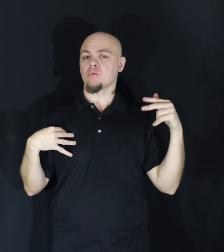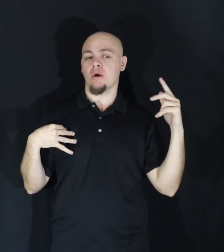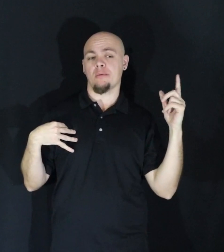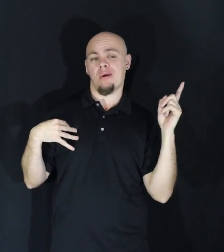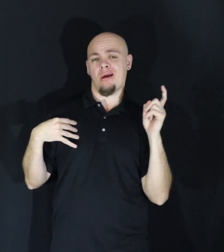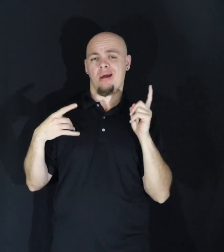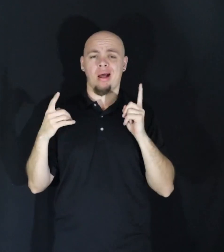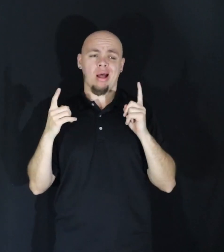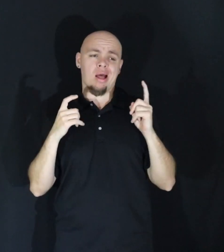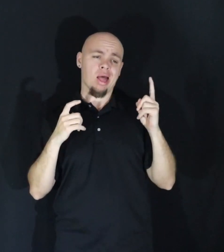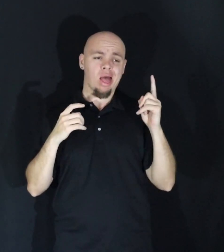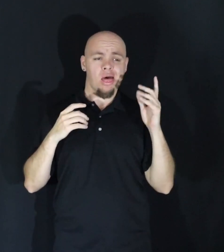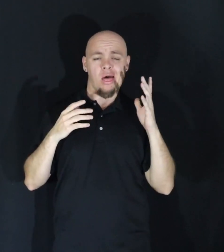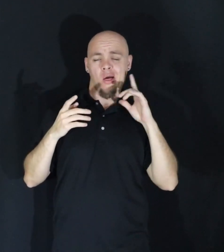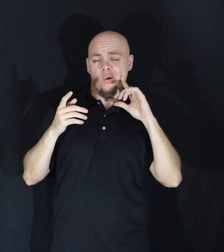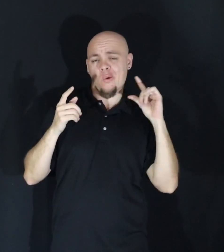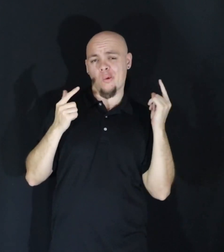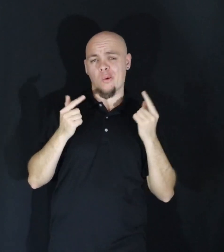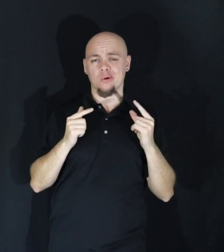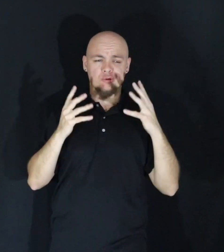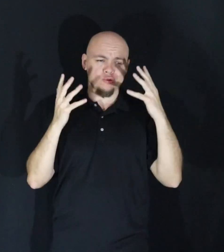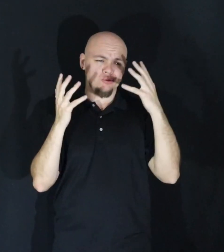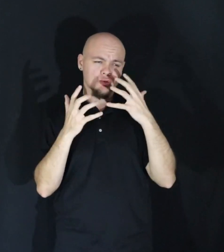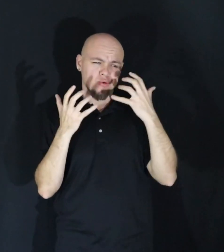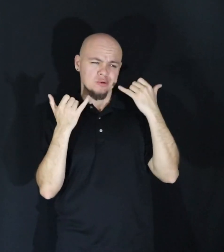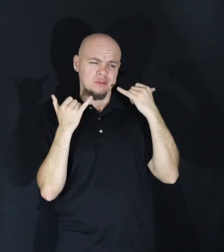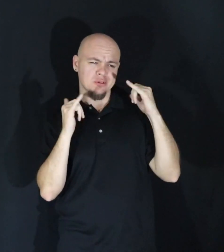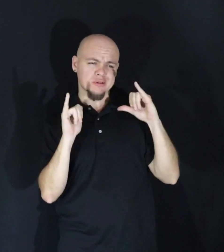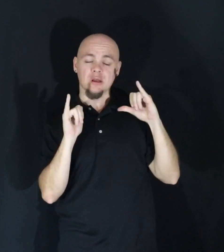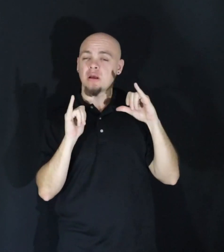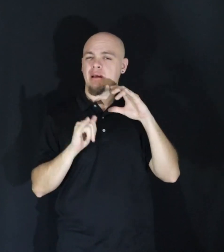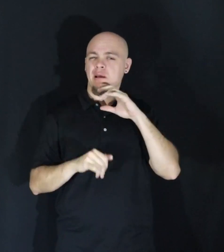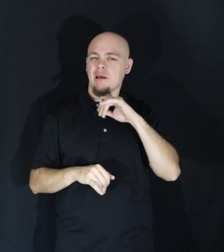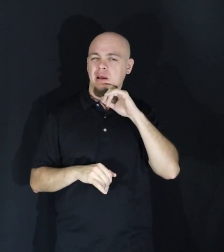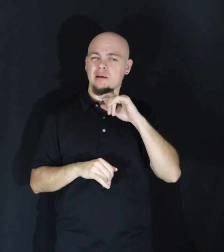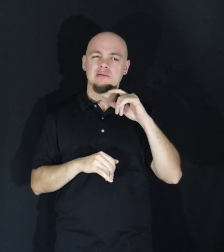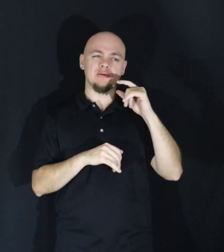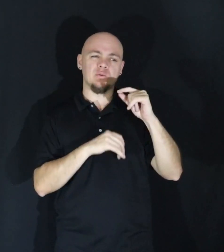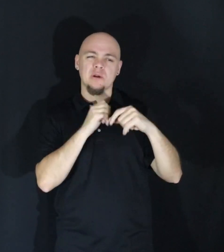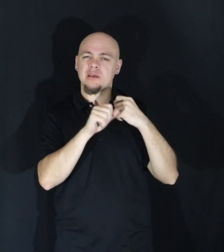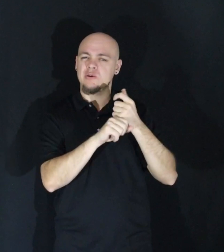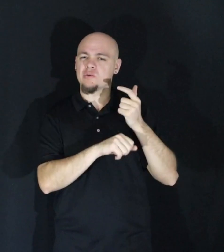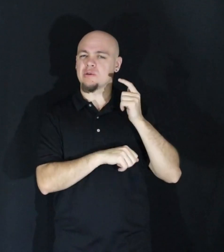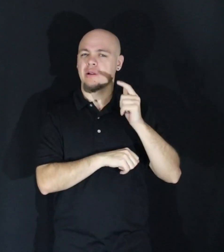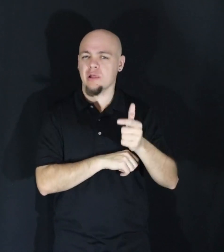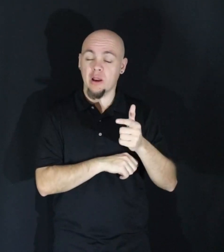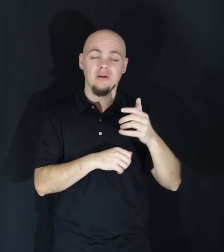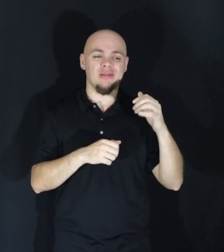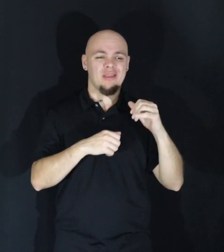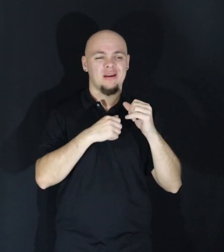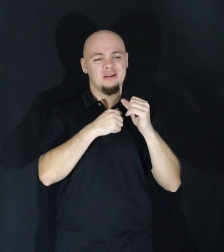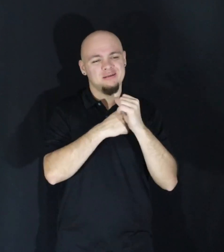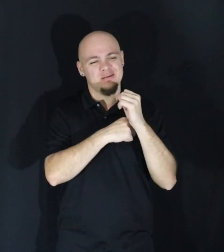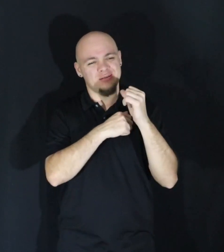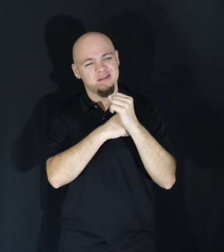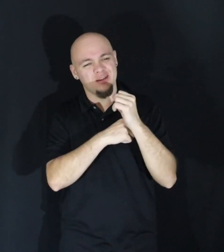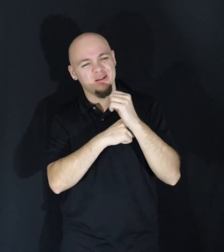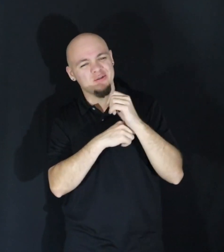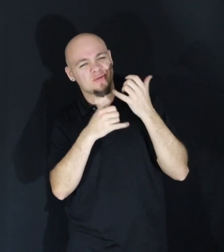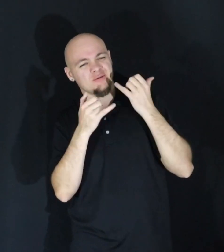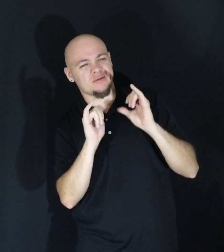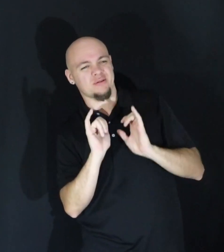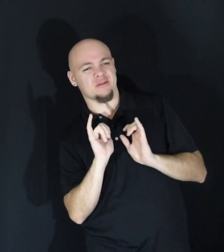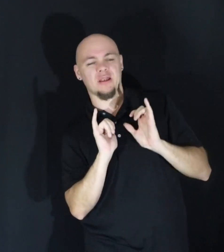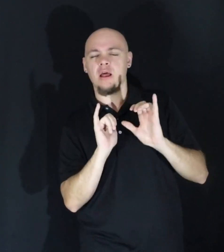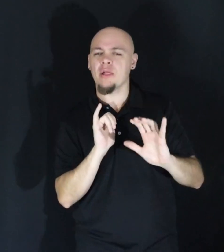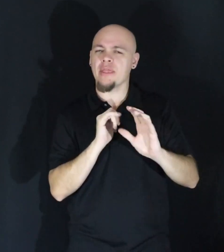cast with them funny, tricky goals, the darkness of it all still. 20-something years later, the danger of parking on them side streets still lurking,